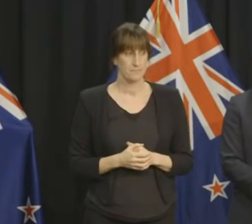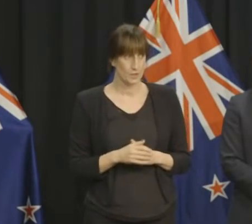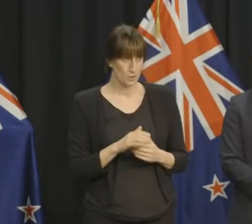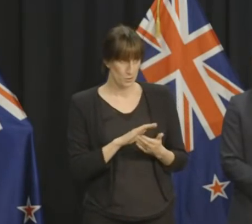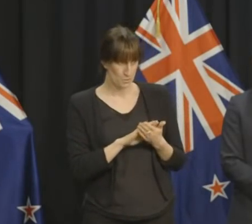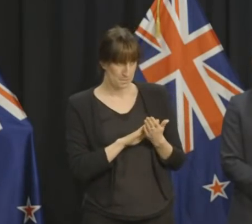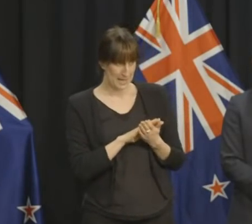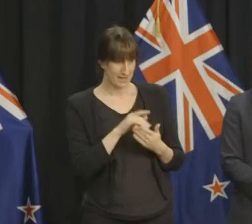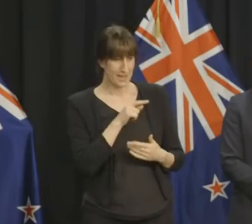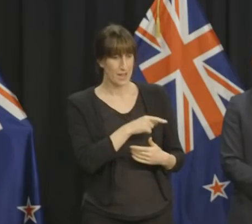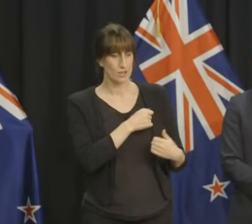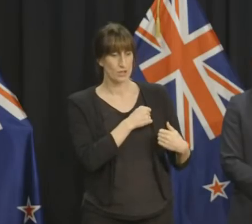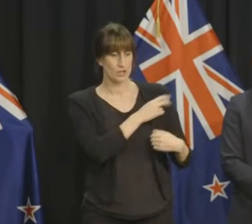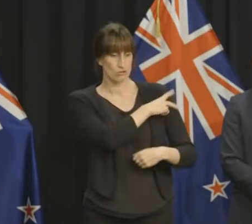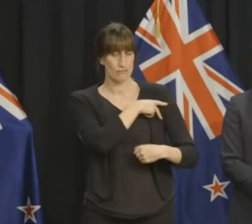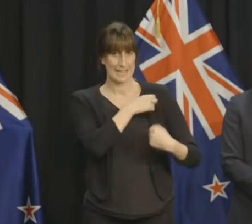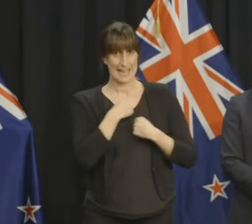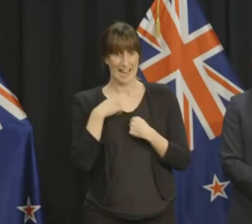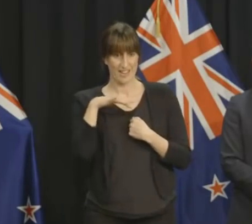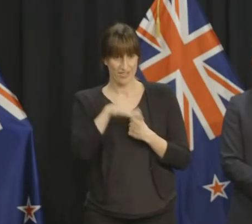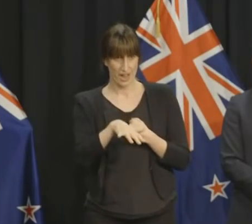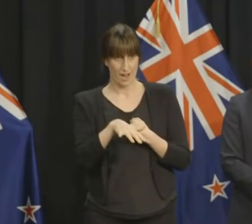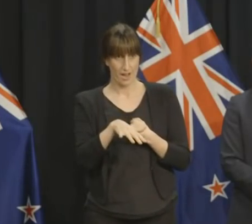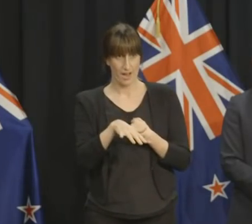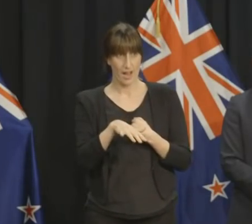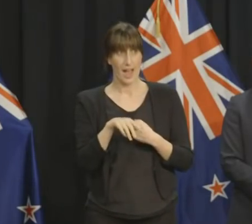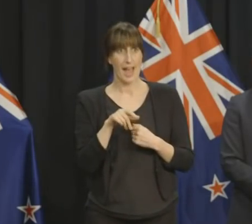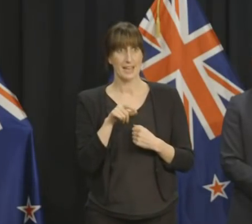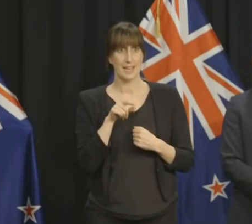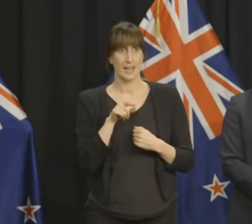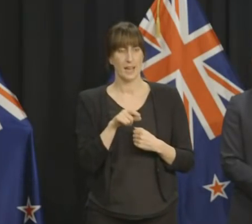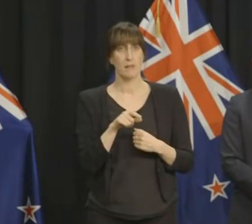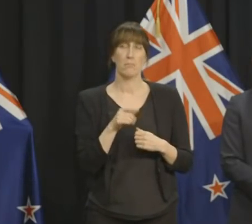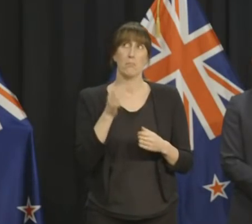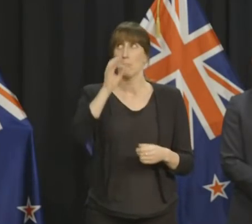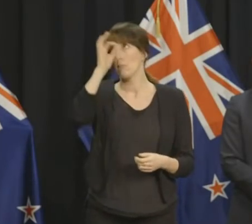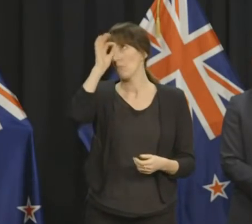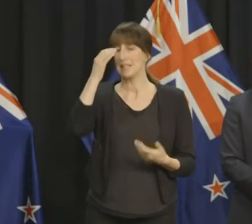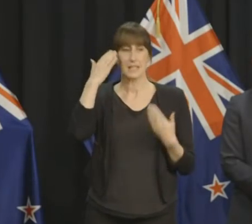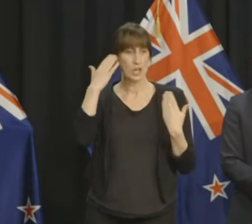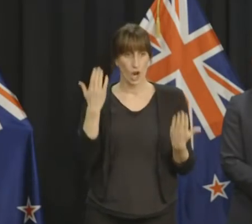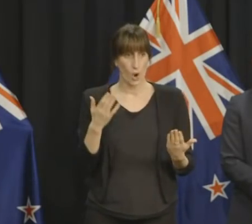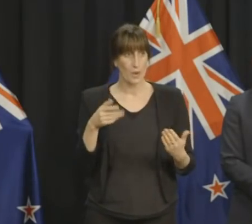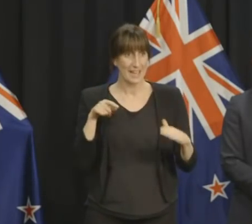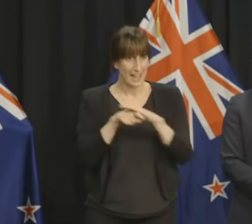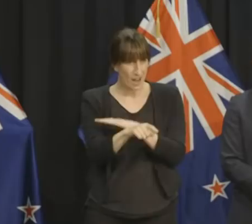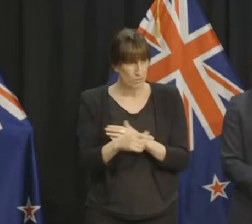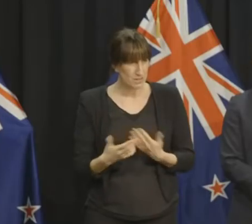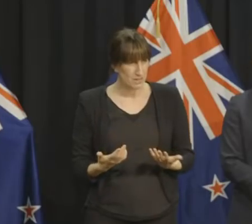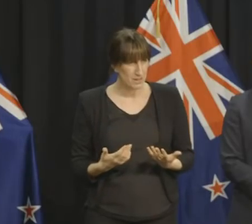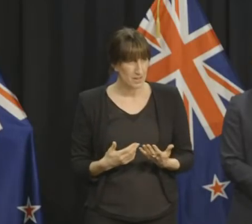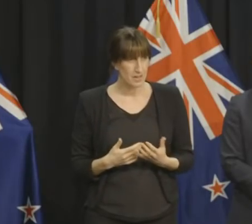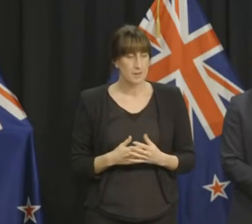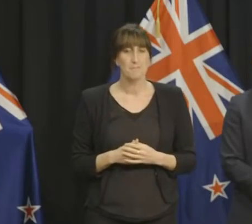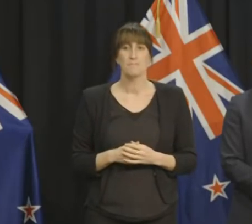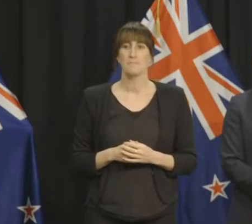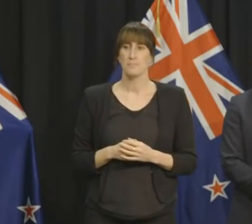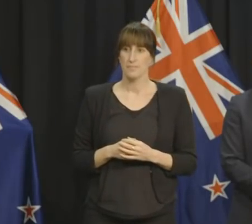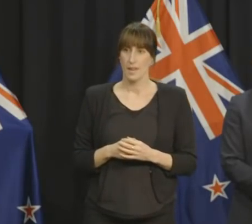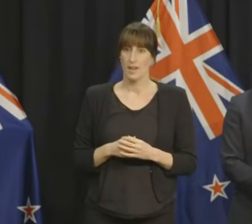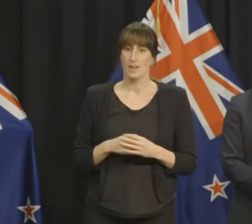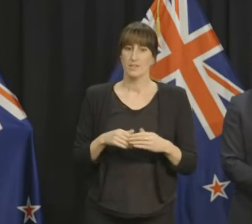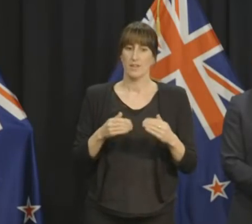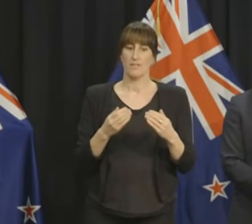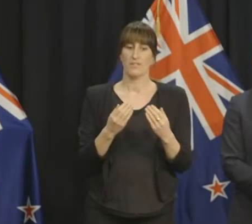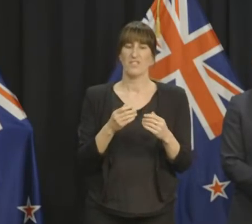security guard did not stop him from leaving? The security guard was there and observed the scenario with the fencing contractors moving the fences